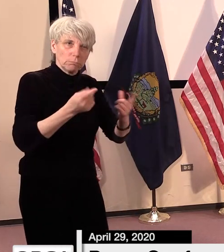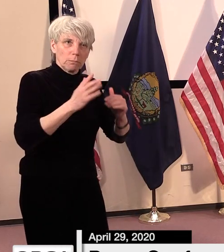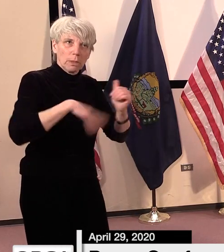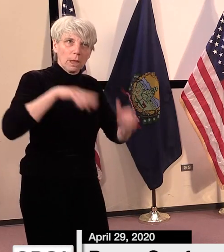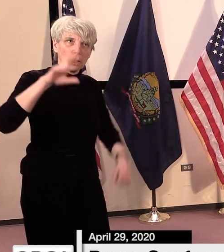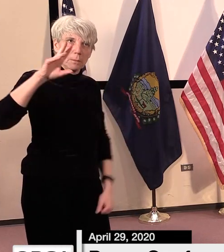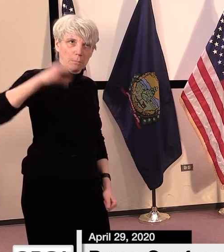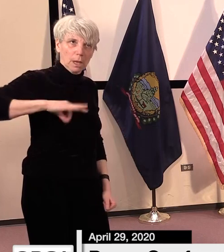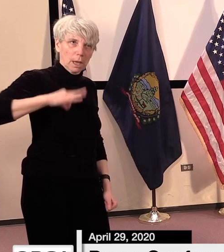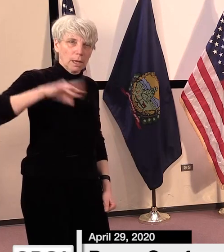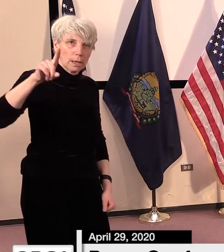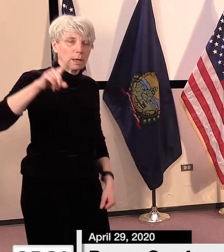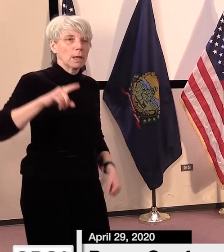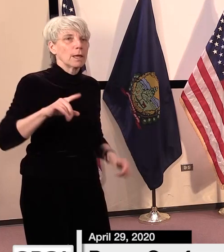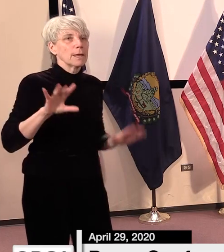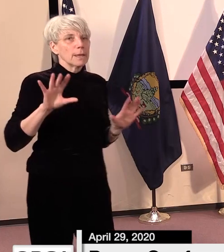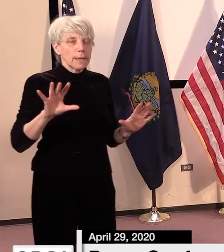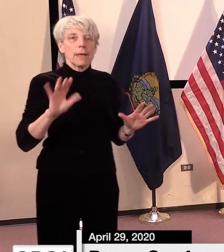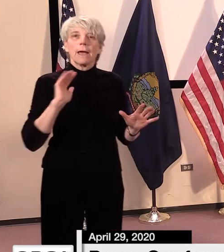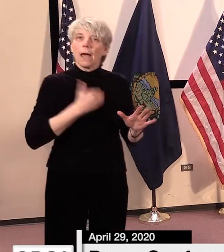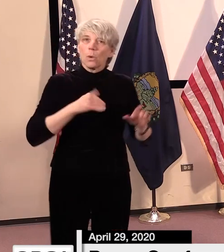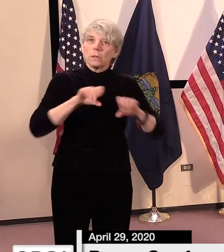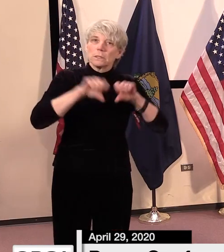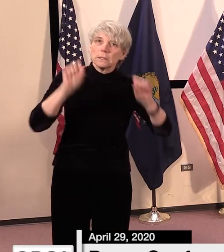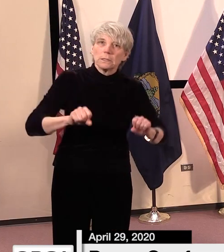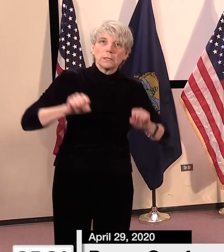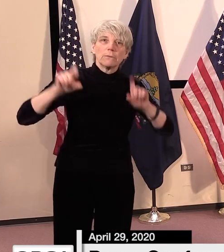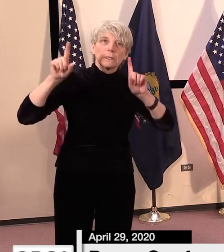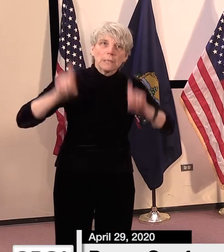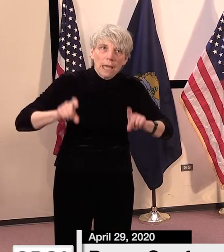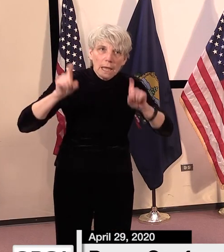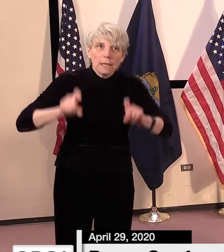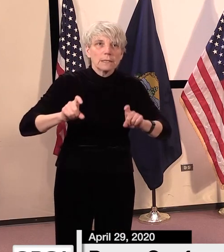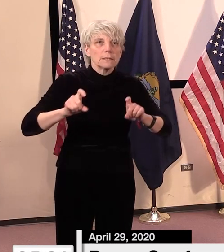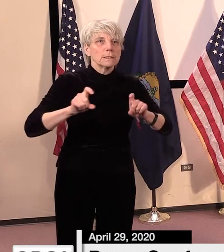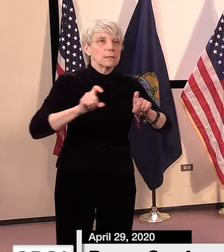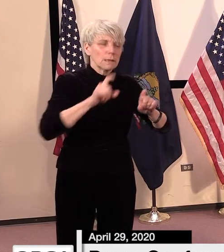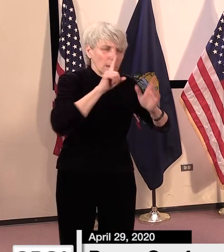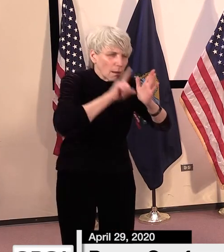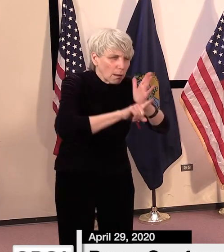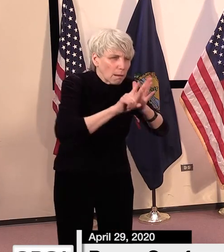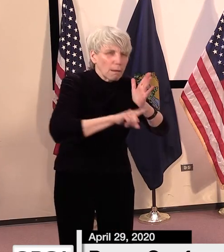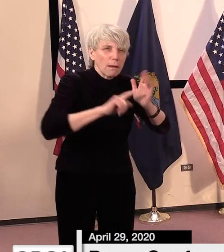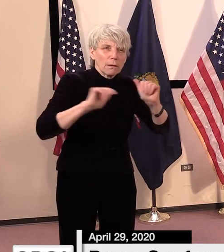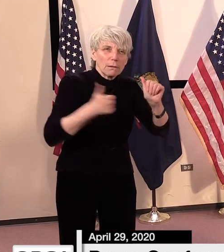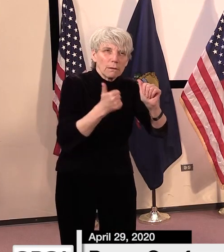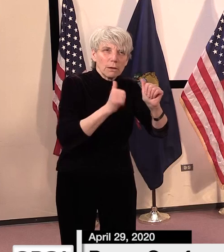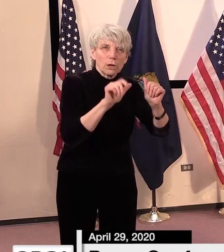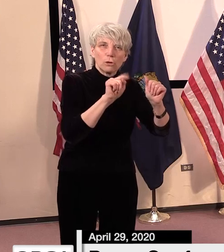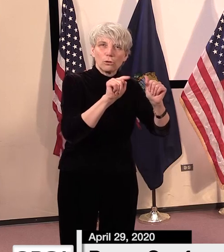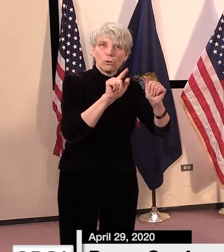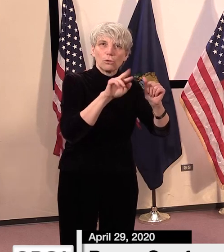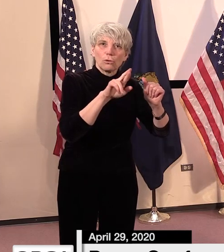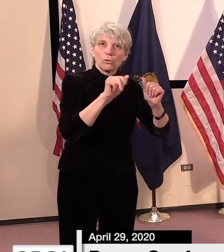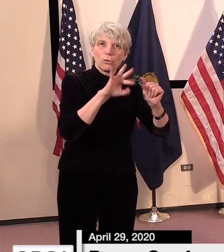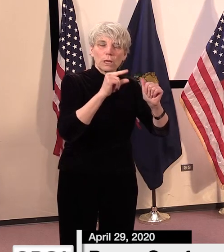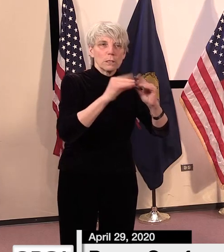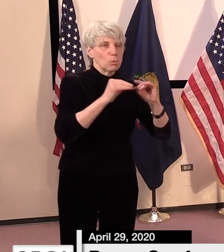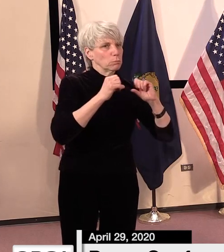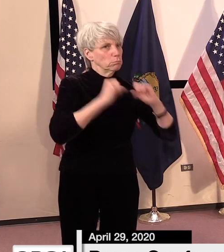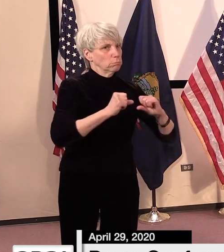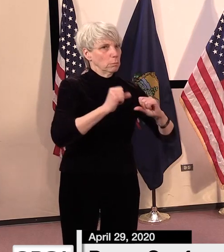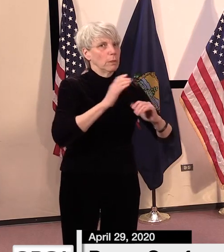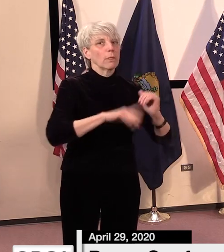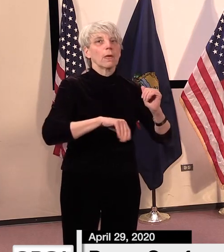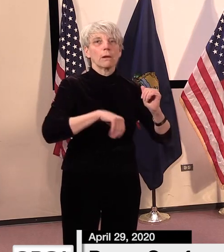and our tracing and testing program has been much more vibrant than others.